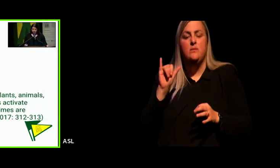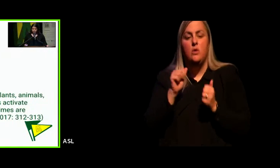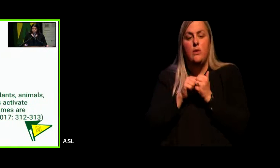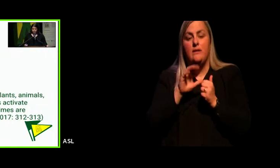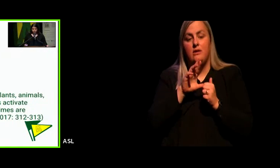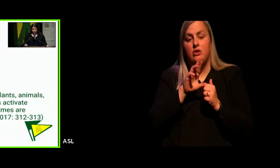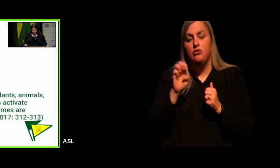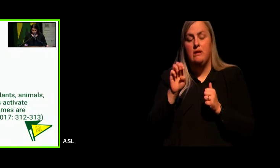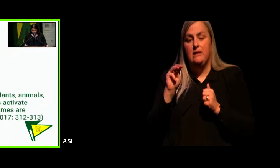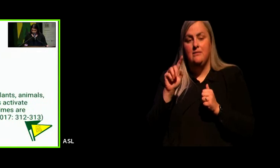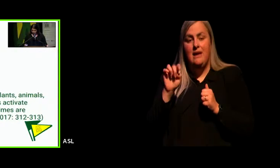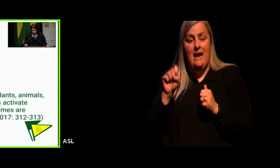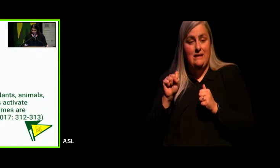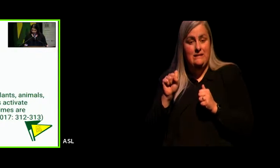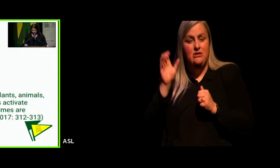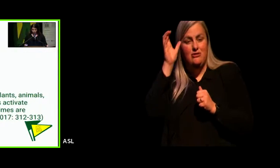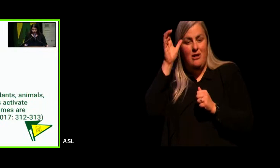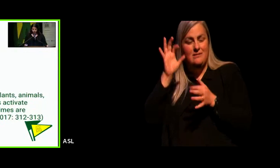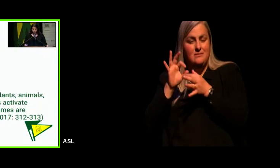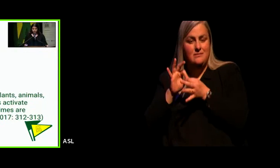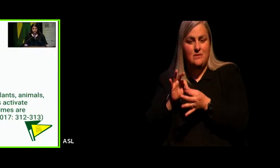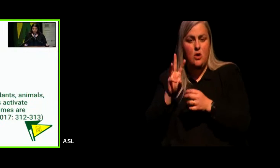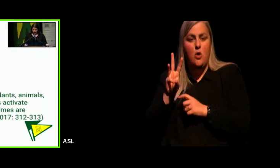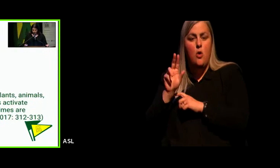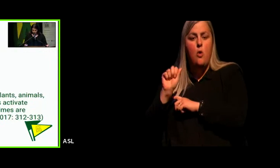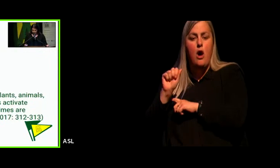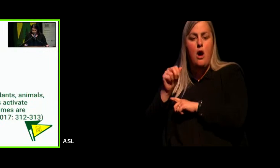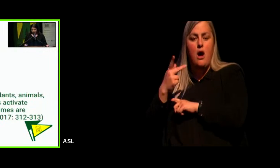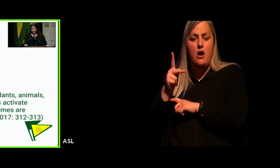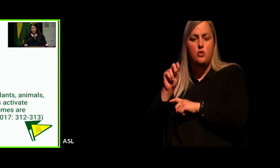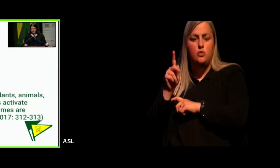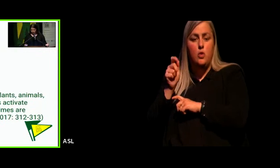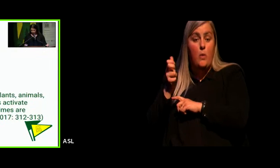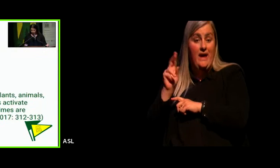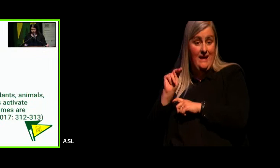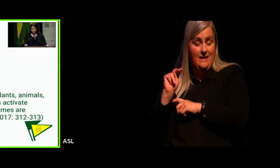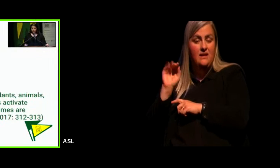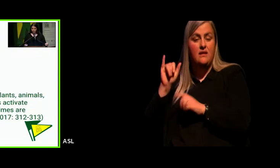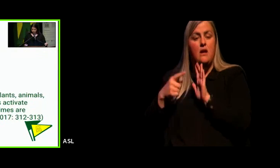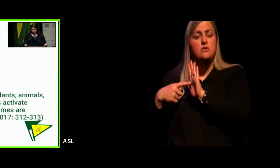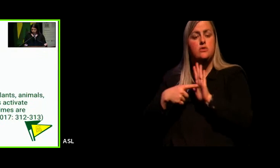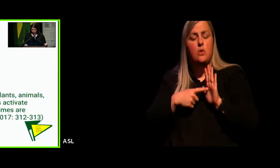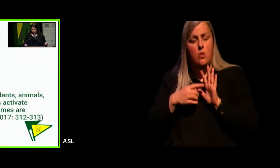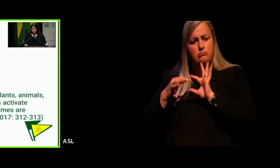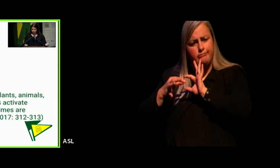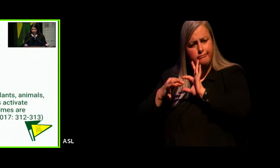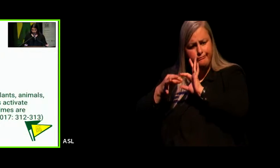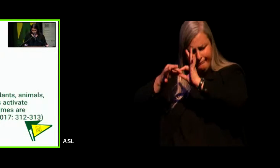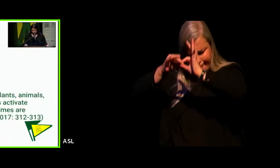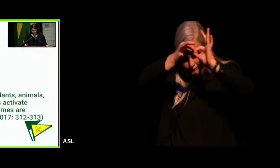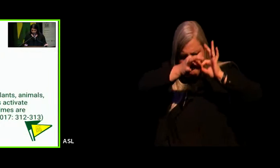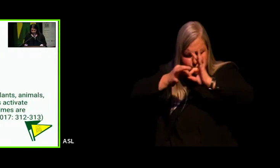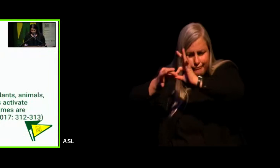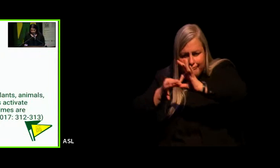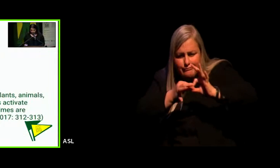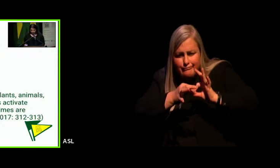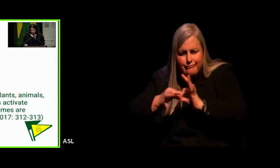Métis concepts of Wokutowin, which denotes interconnectedness, kinship, but also obligations.